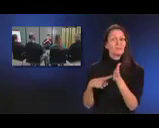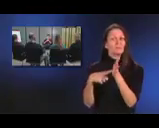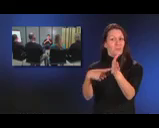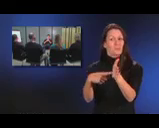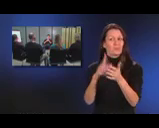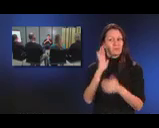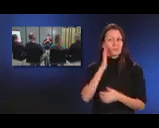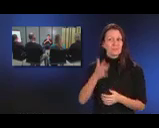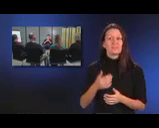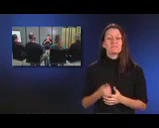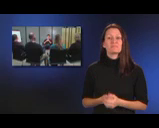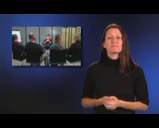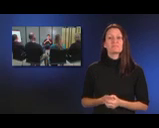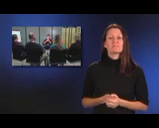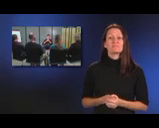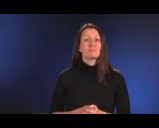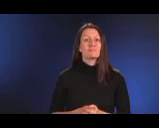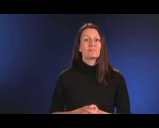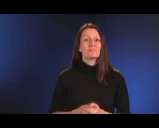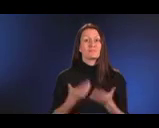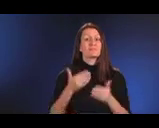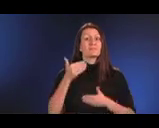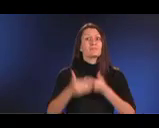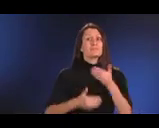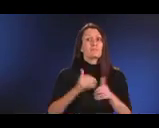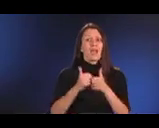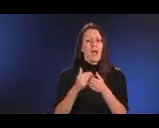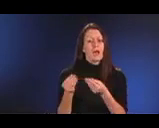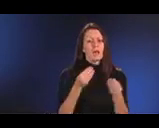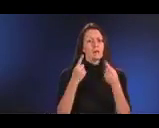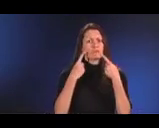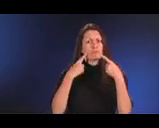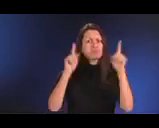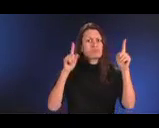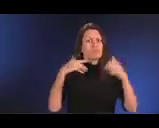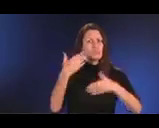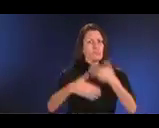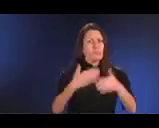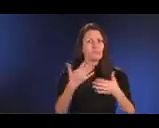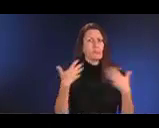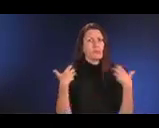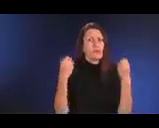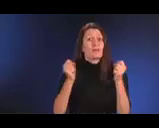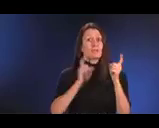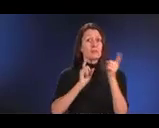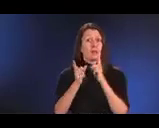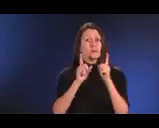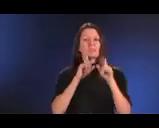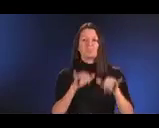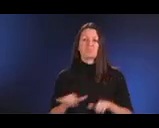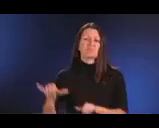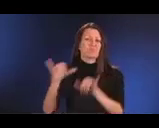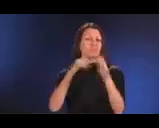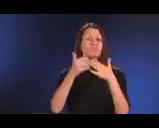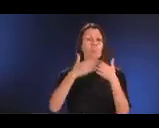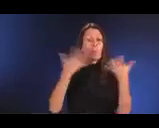you. The process for facilitating an effective recovery dialogue is the same regardless of the